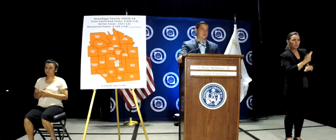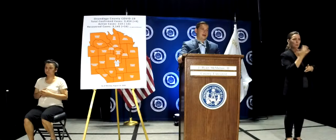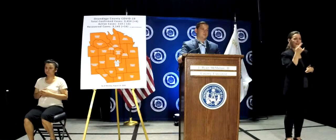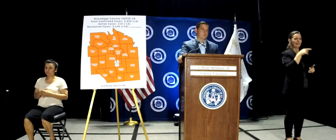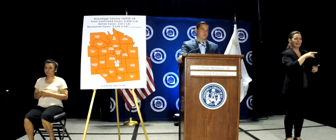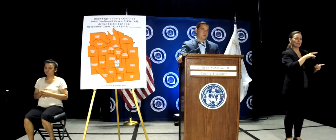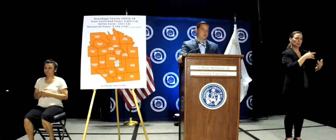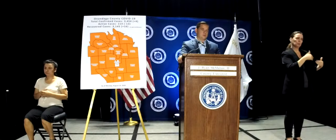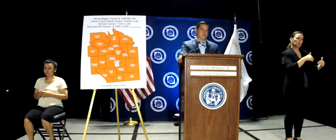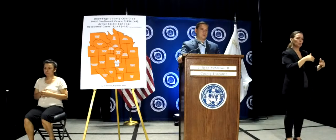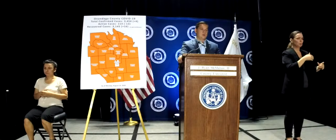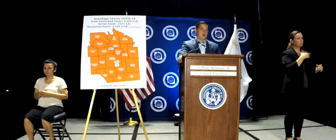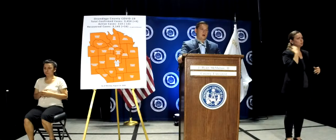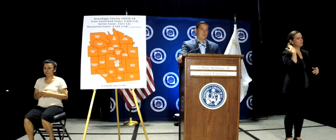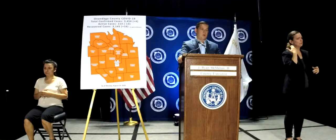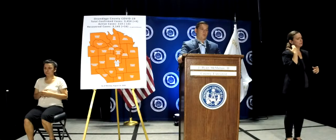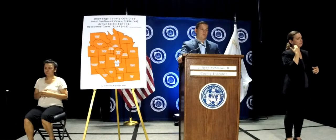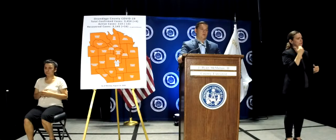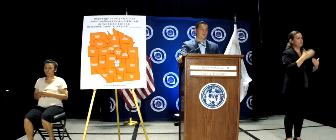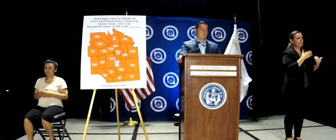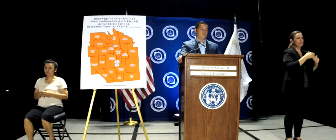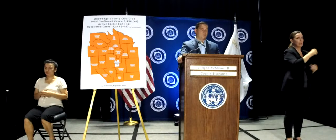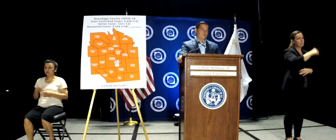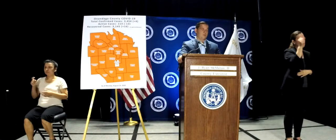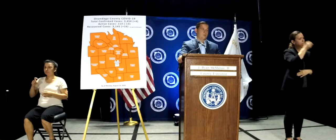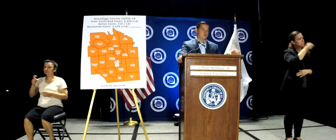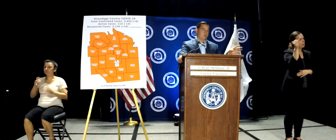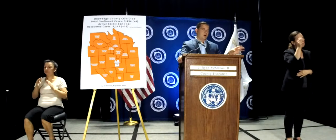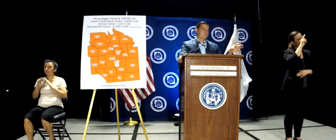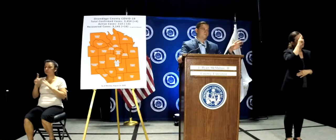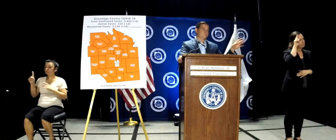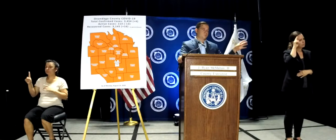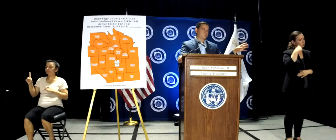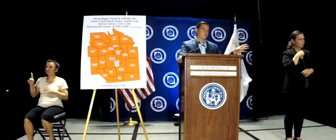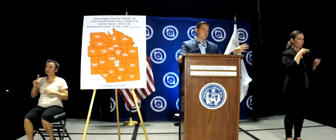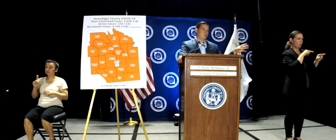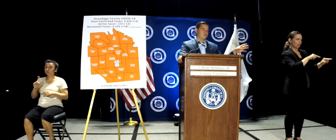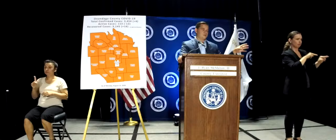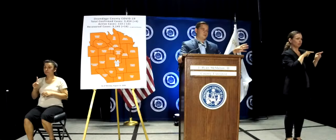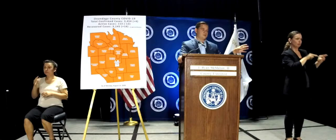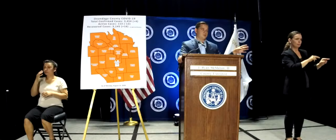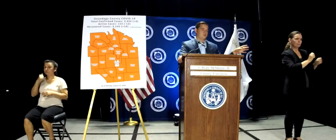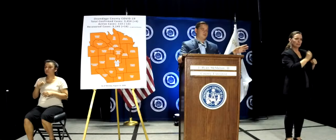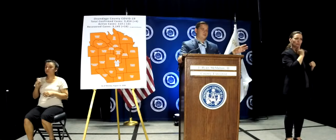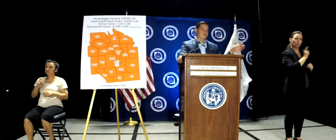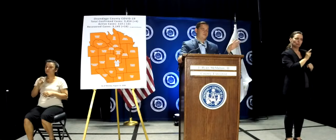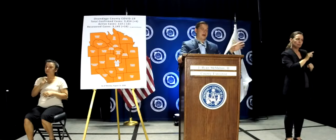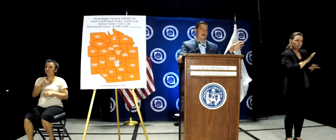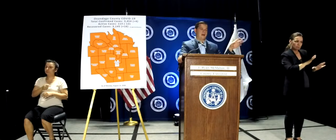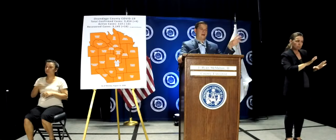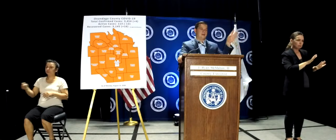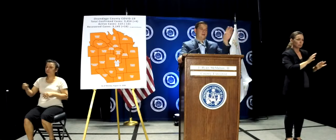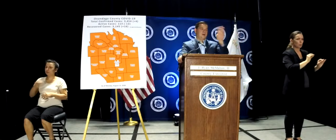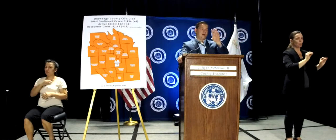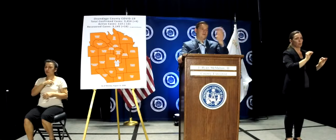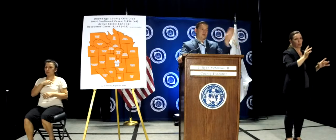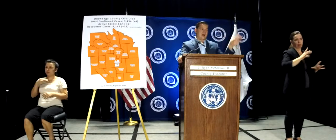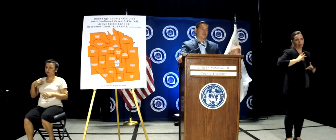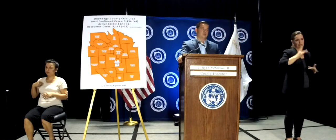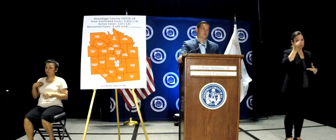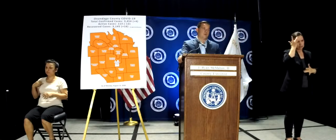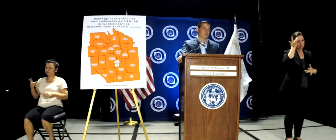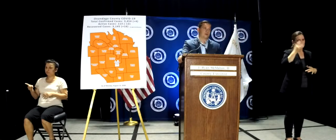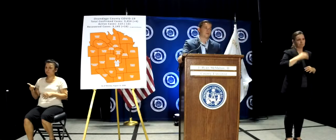those cases and hospitalizations. But for the most part, residents in the senior facilities have not had a lot